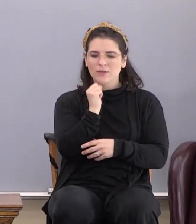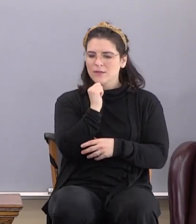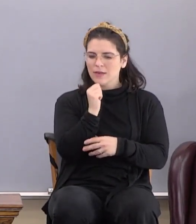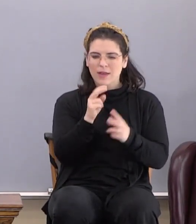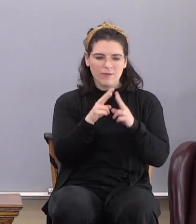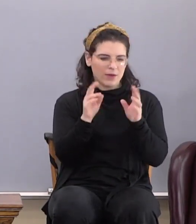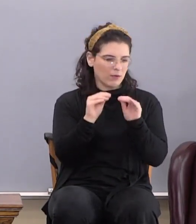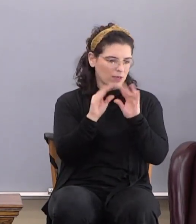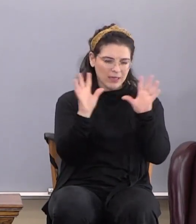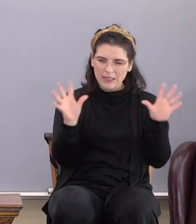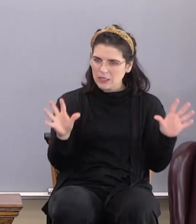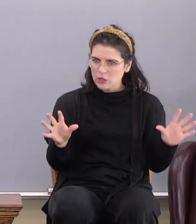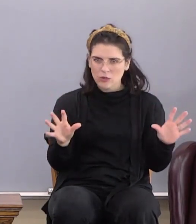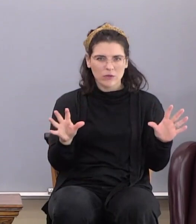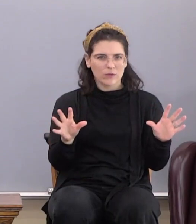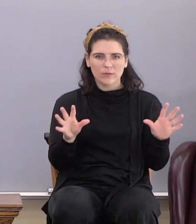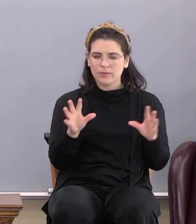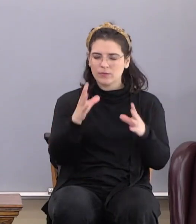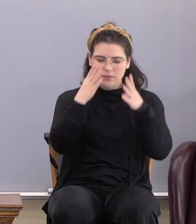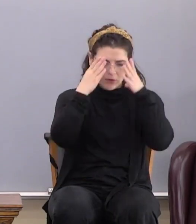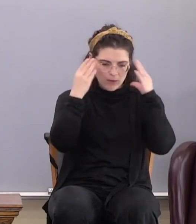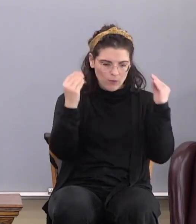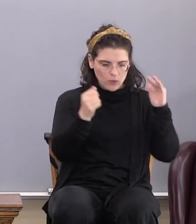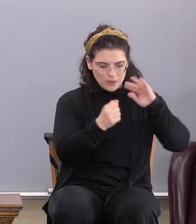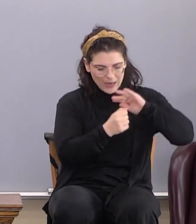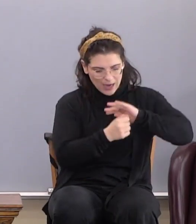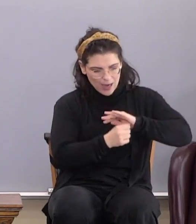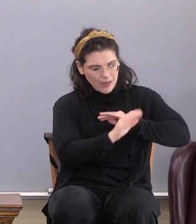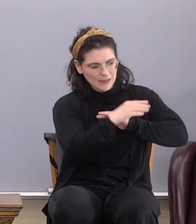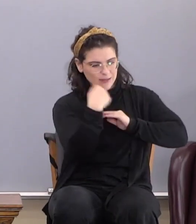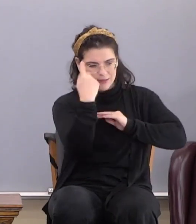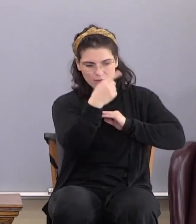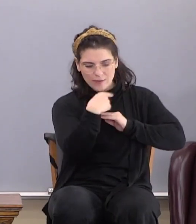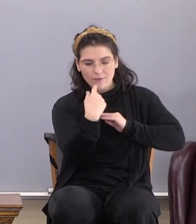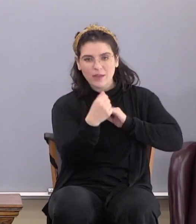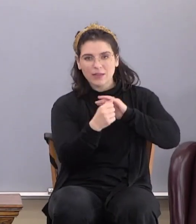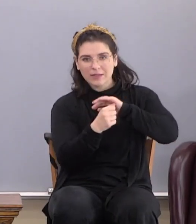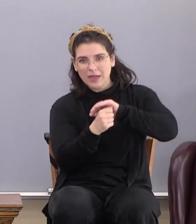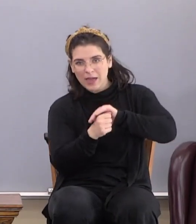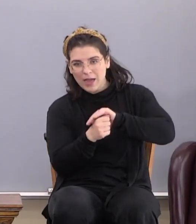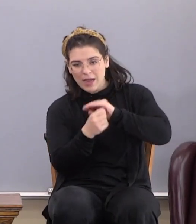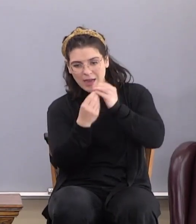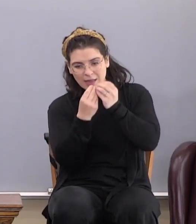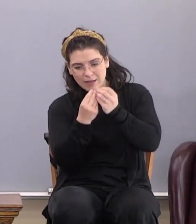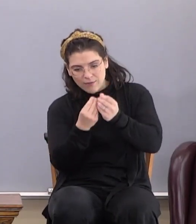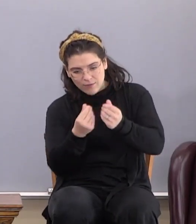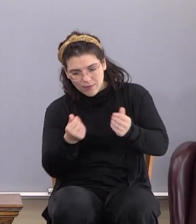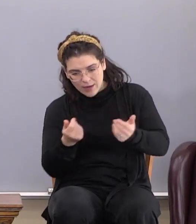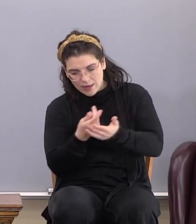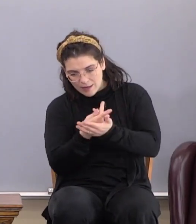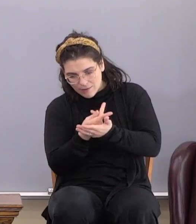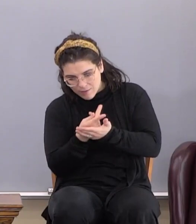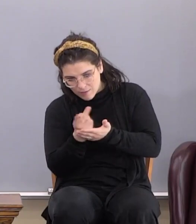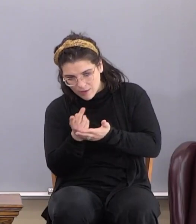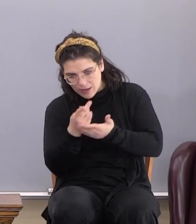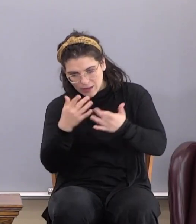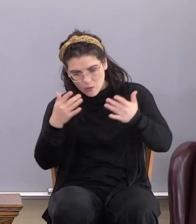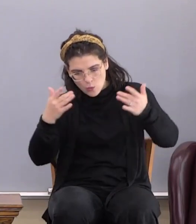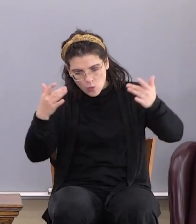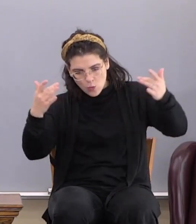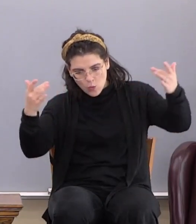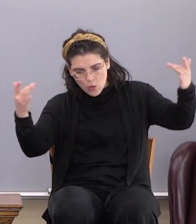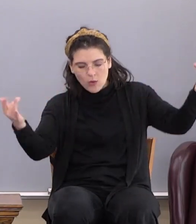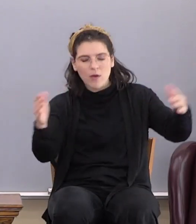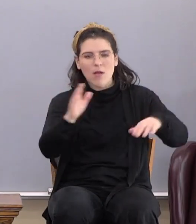very clear. Moses hides his face to hide the fading, failing glory that was on